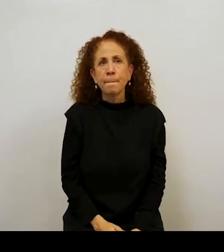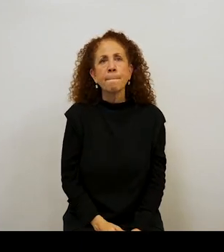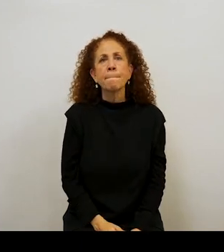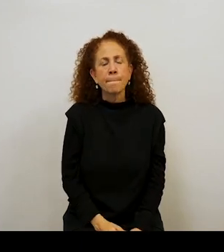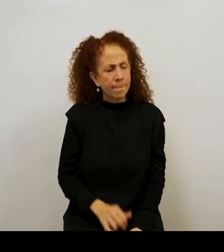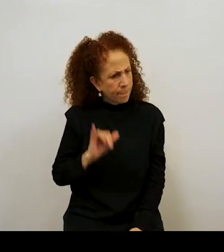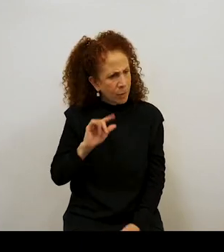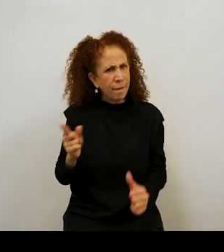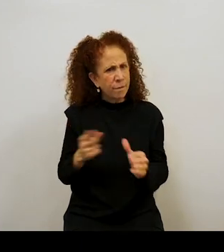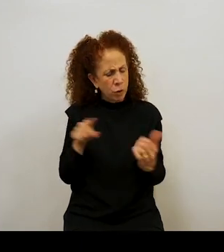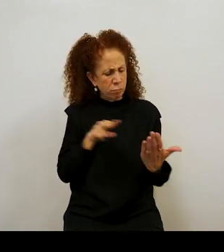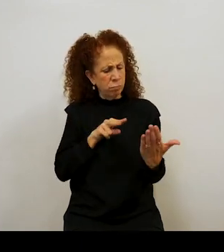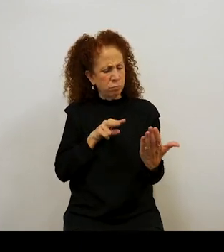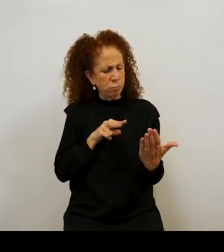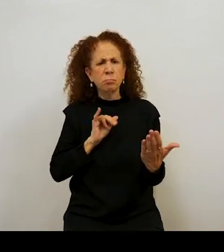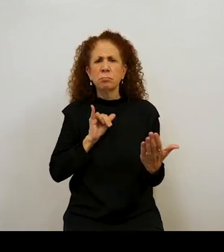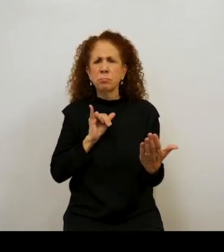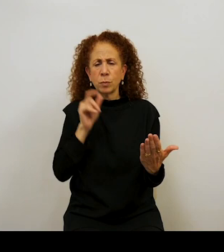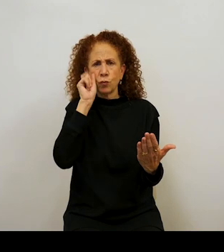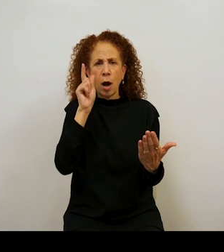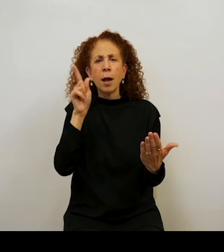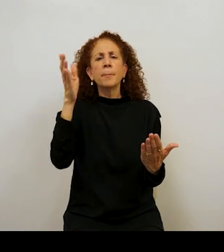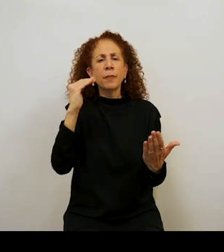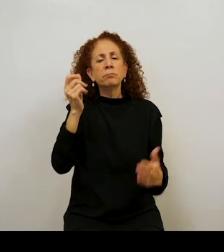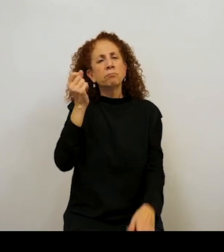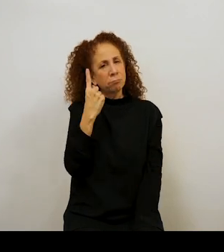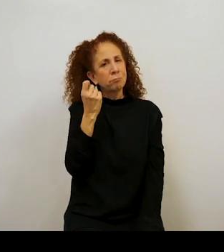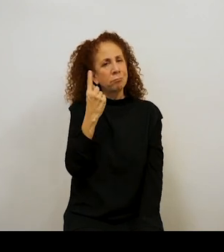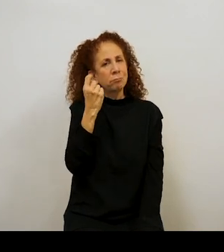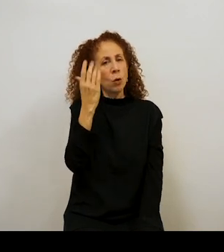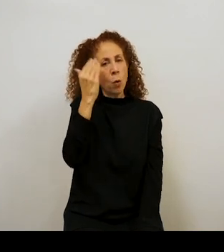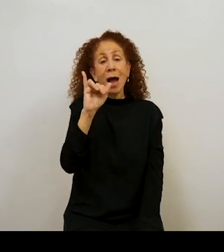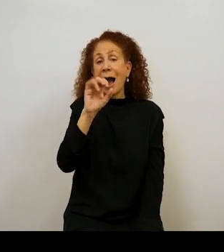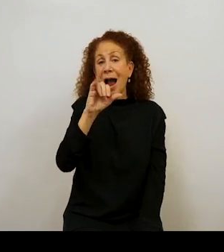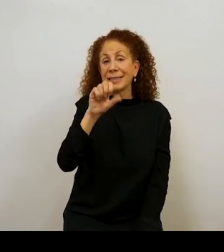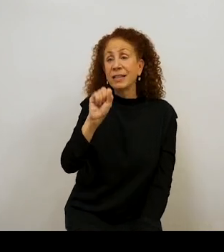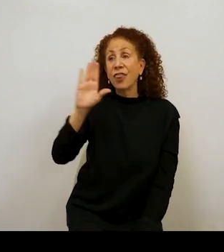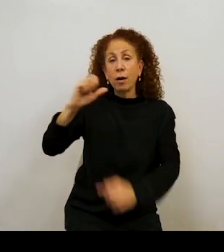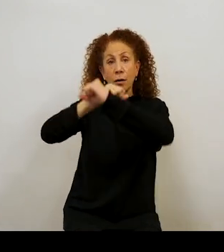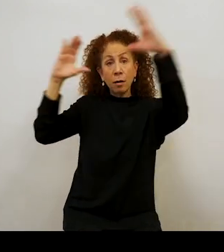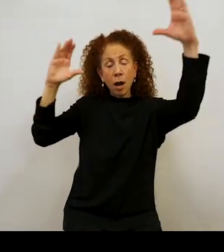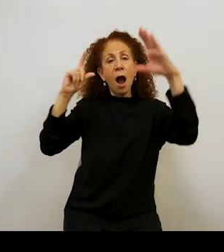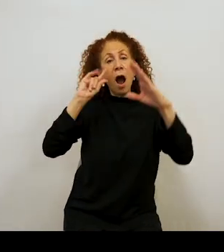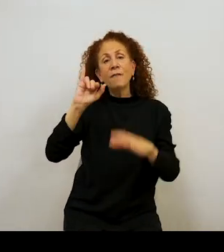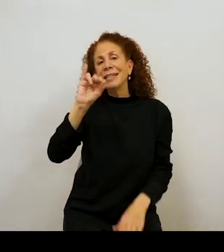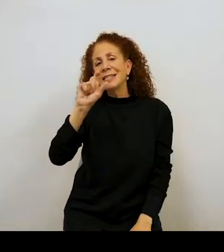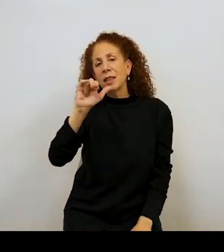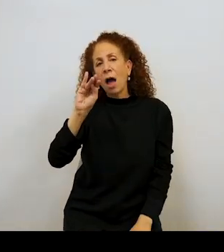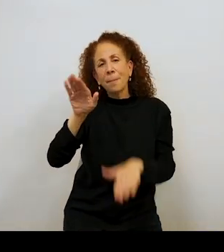Which, first of all, struck me as very surprising, and then sort of made sense because the ISIS version of Islam is so out